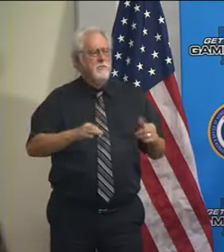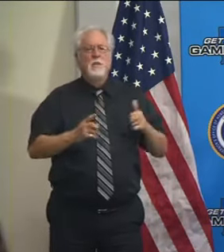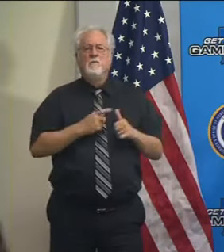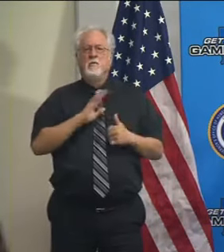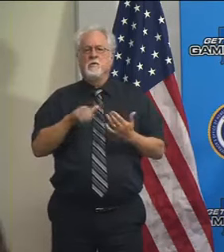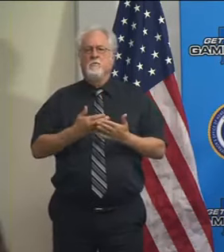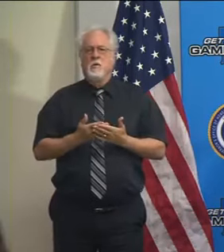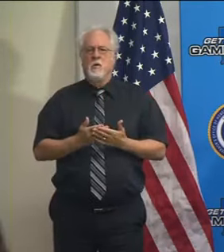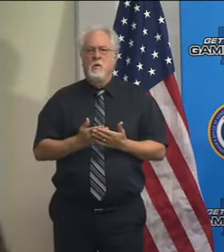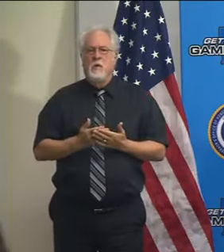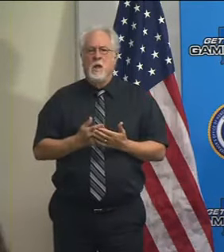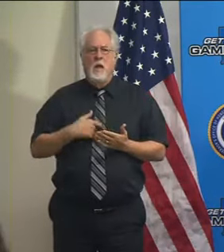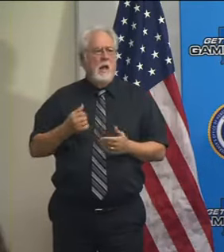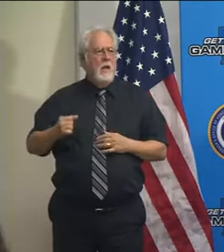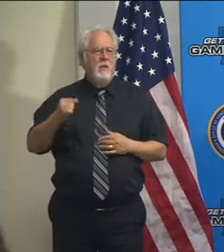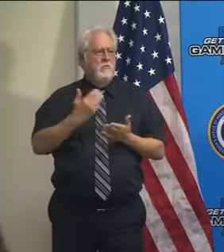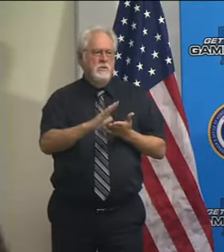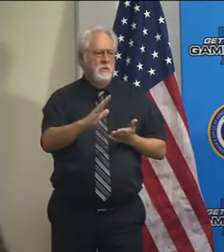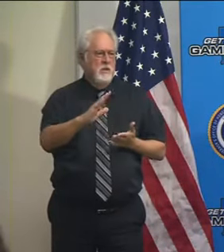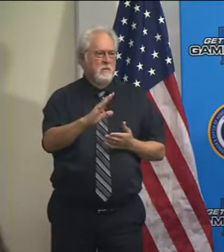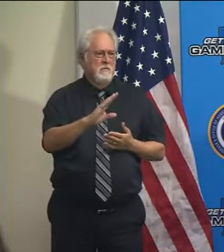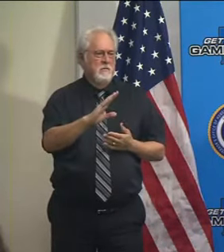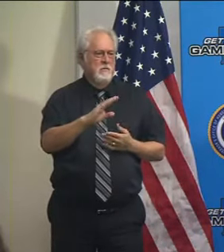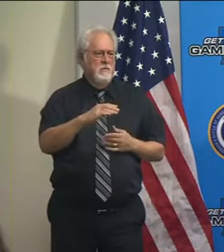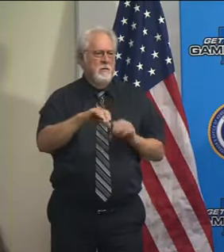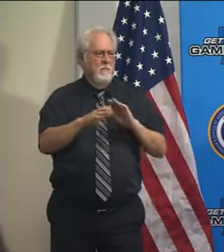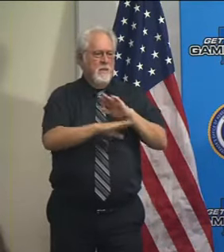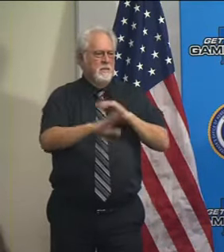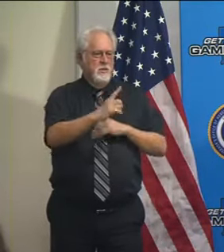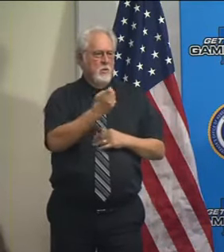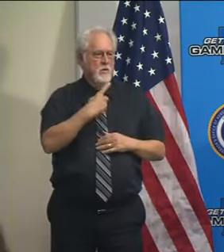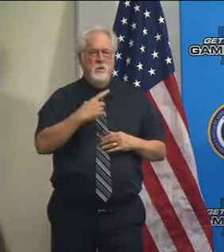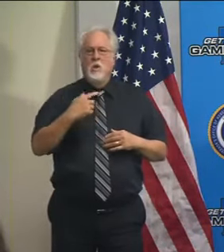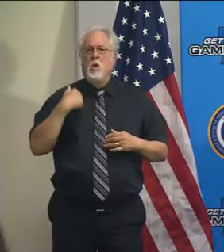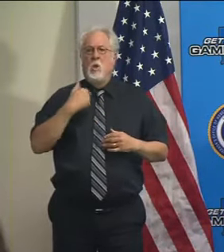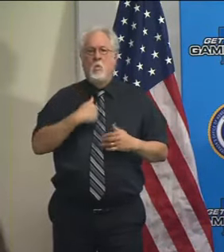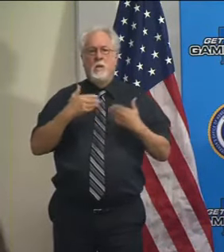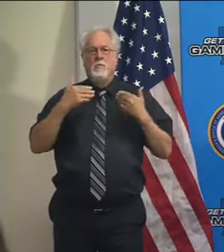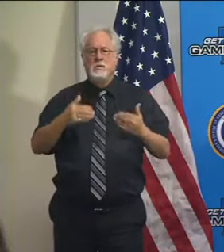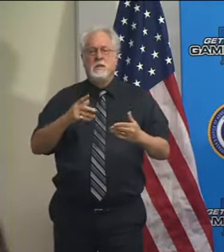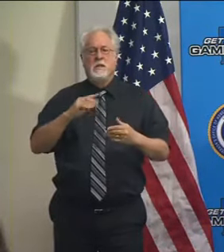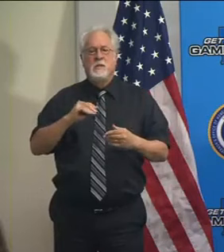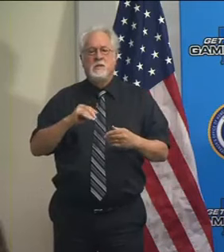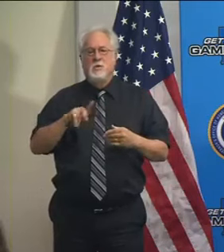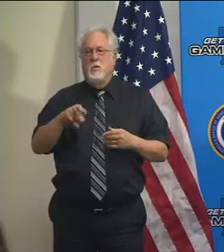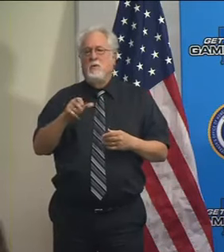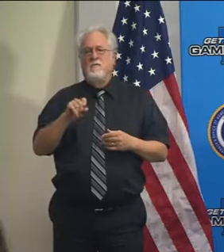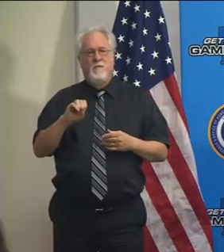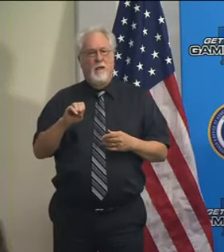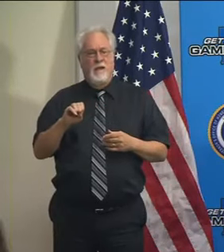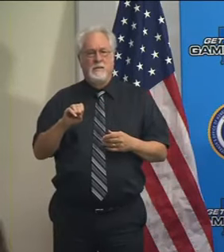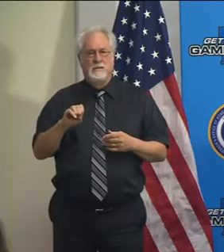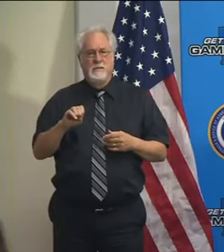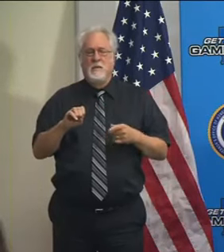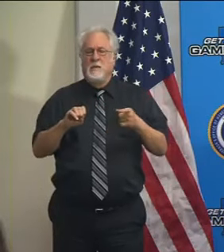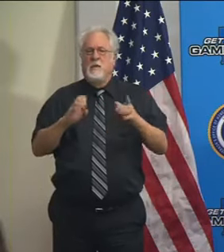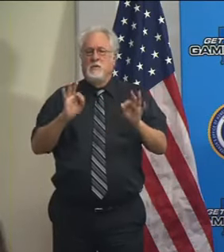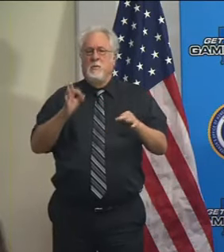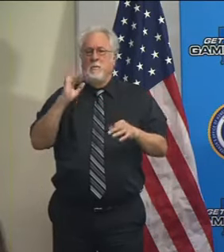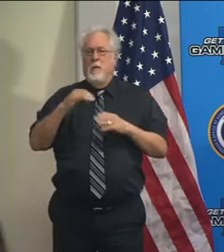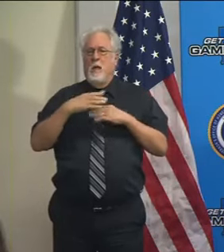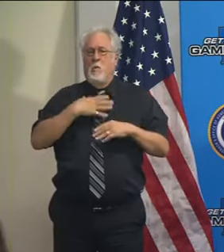all, I reject the premise of the question. Whether or not we proceeded to a phase was determined by the White